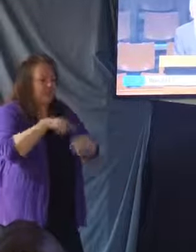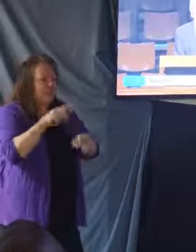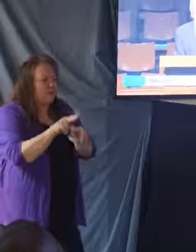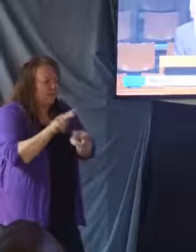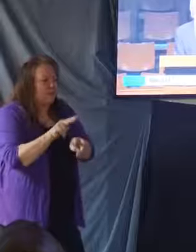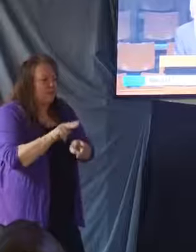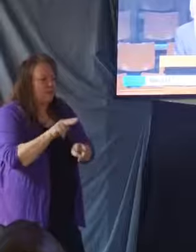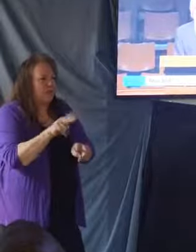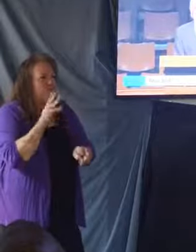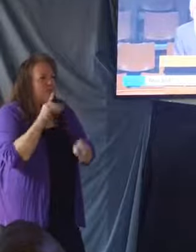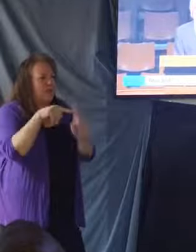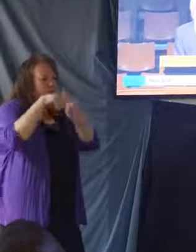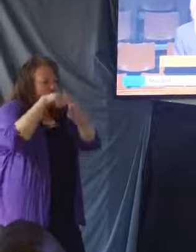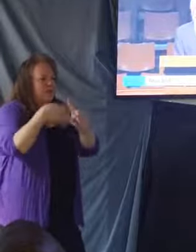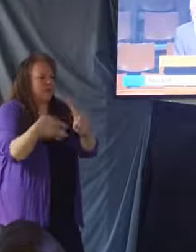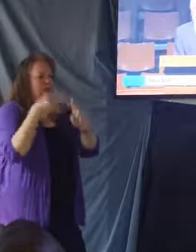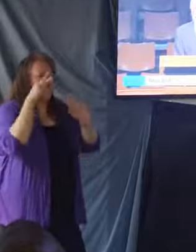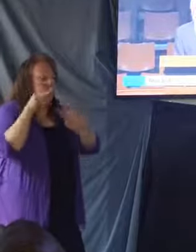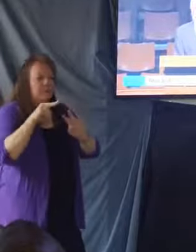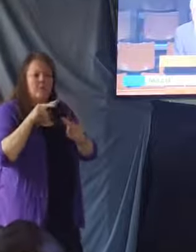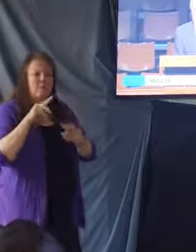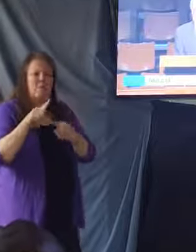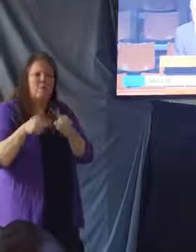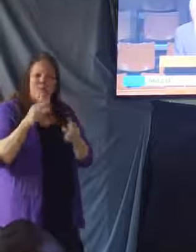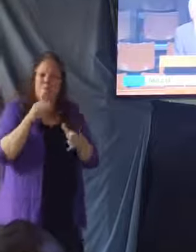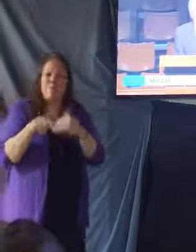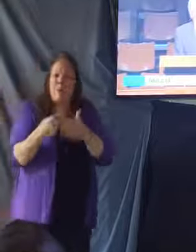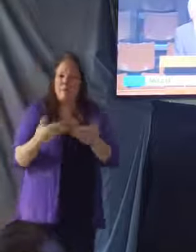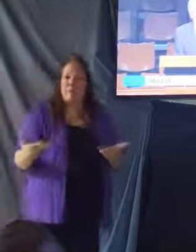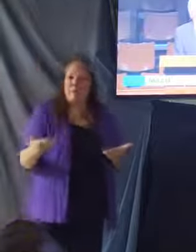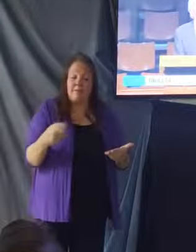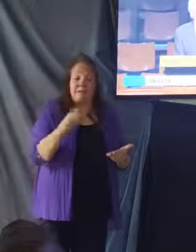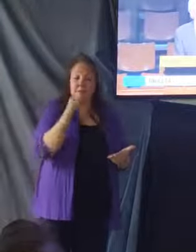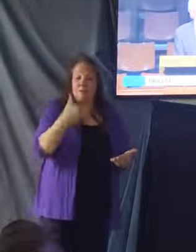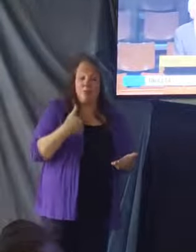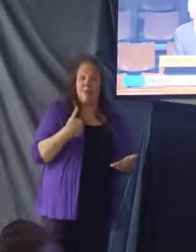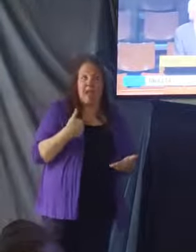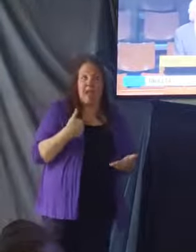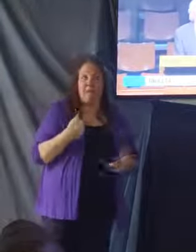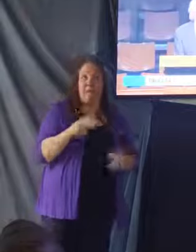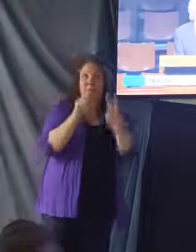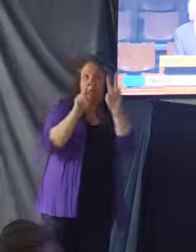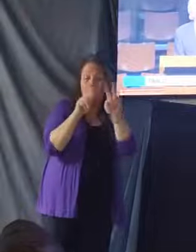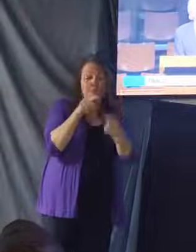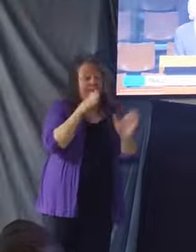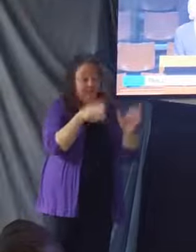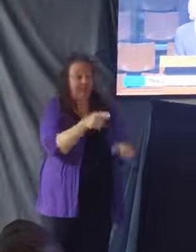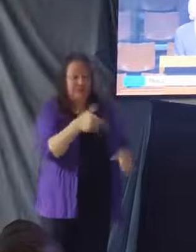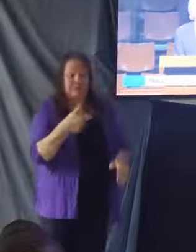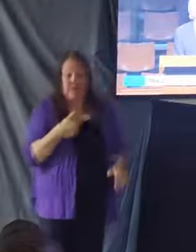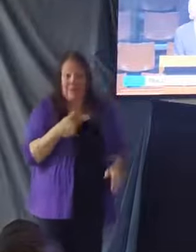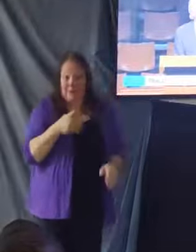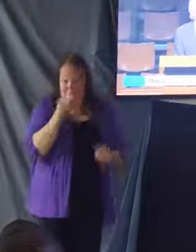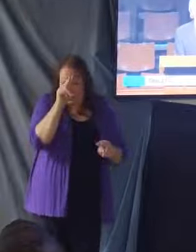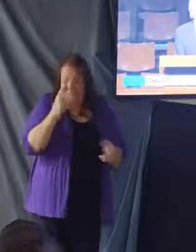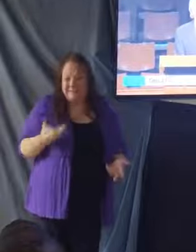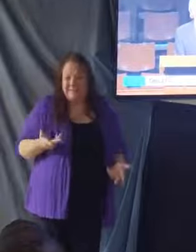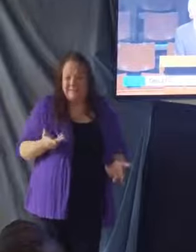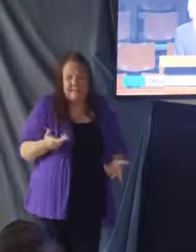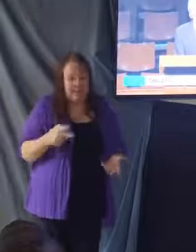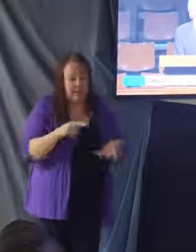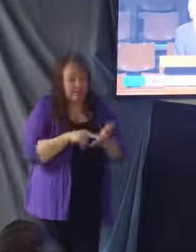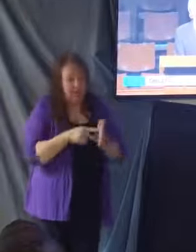hope. When do you talk about? You may not have hope. This person did. But